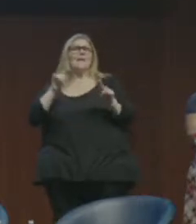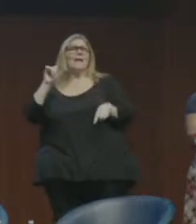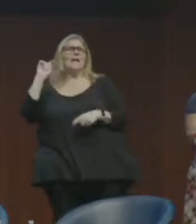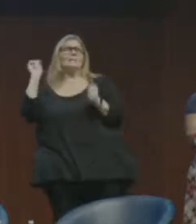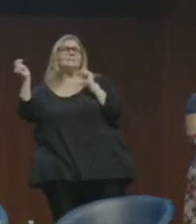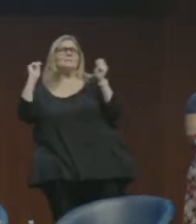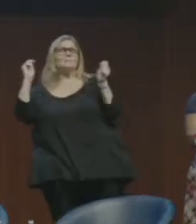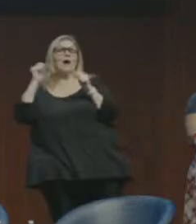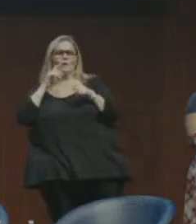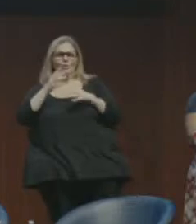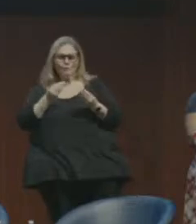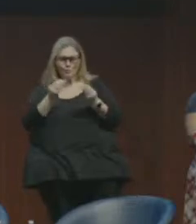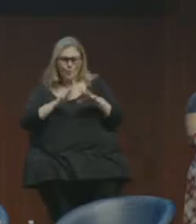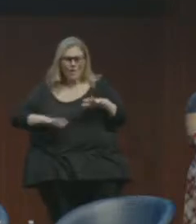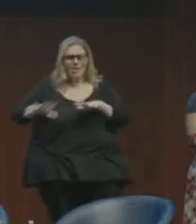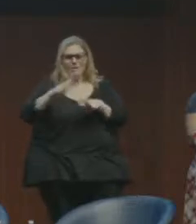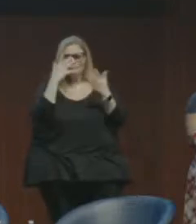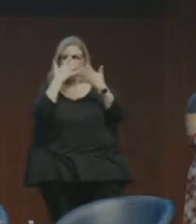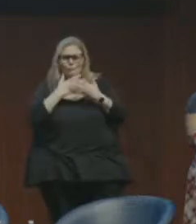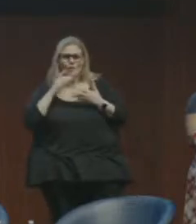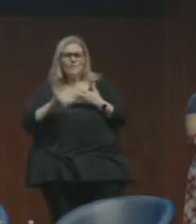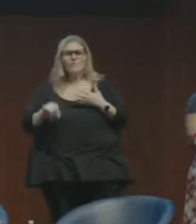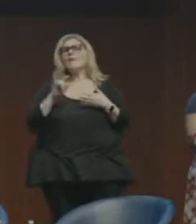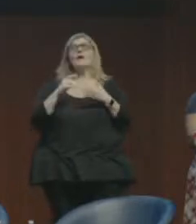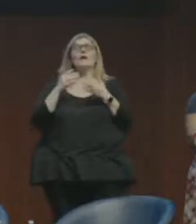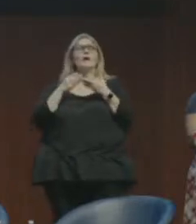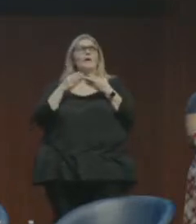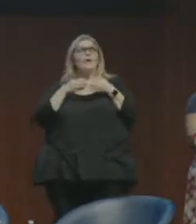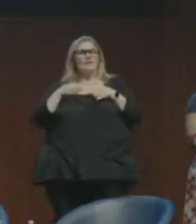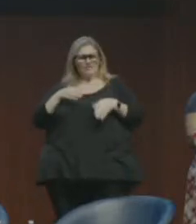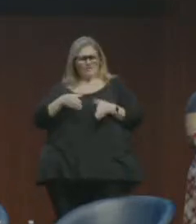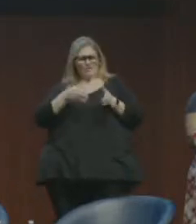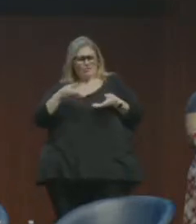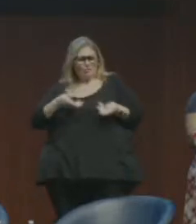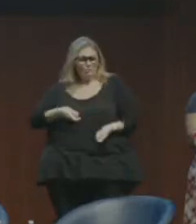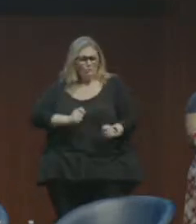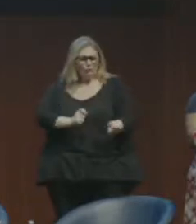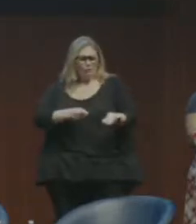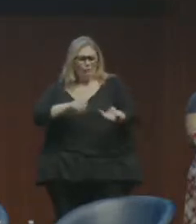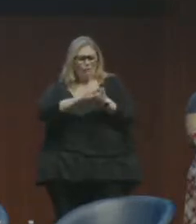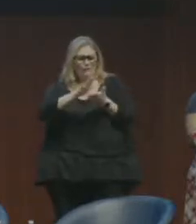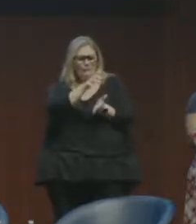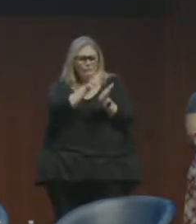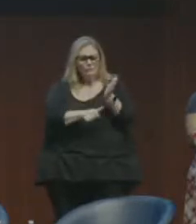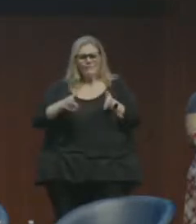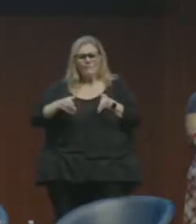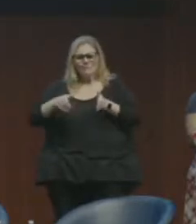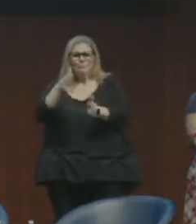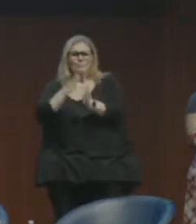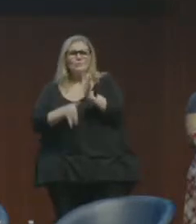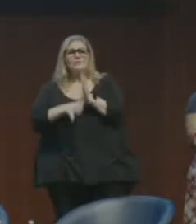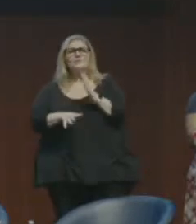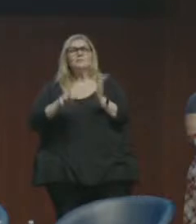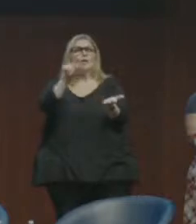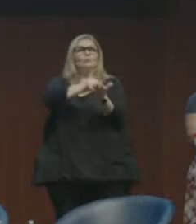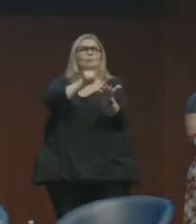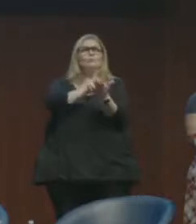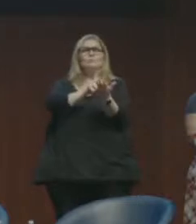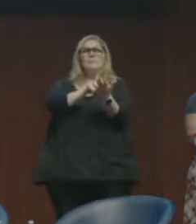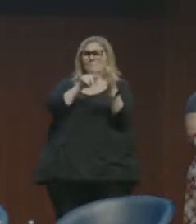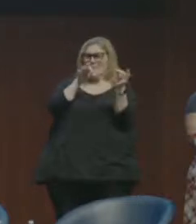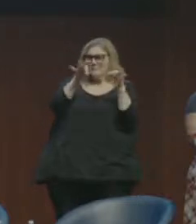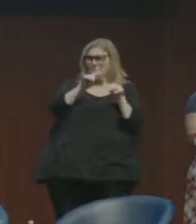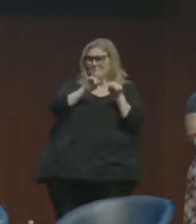sunny soil. Scoop shit from shitty sidewalk. Times classified ad, never spell